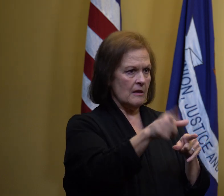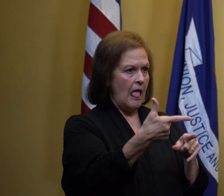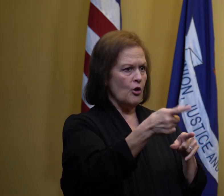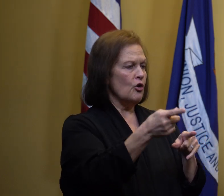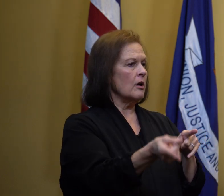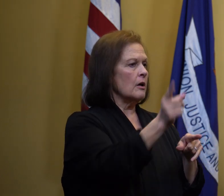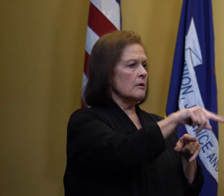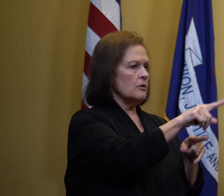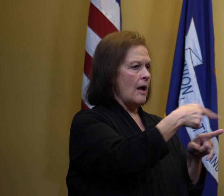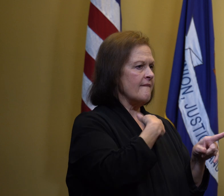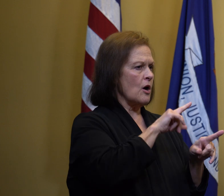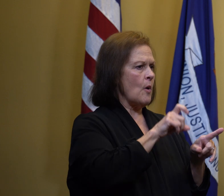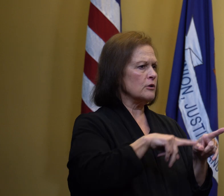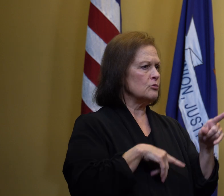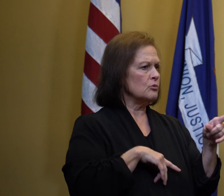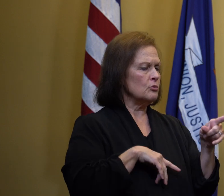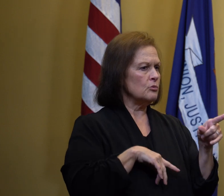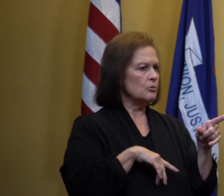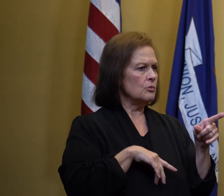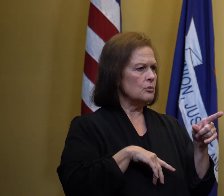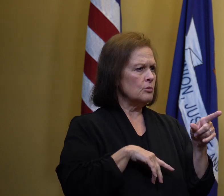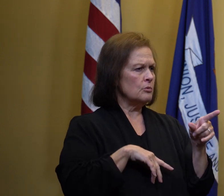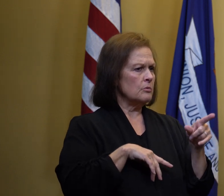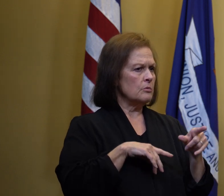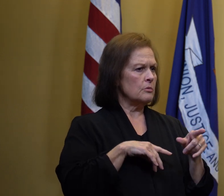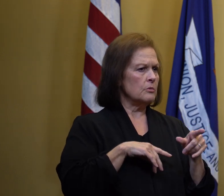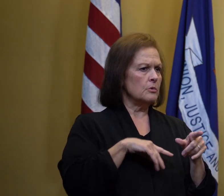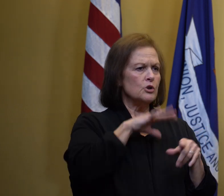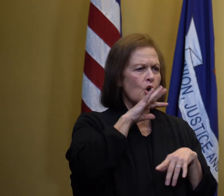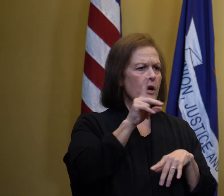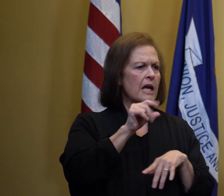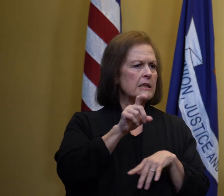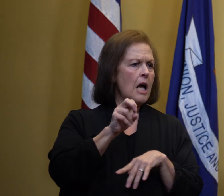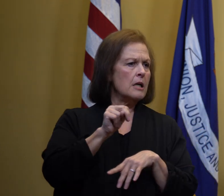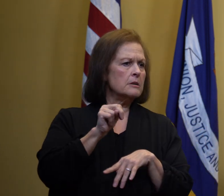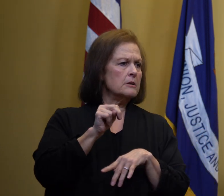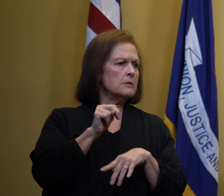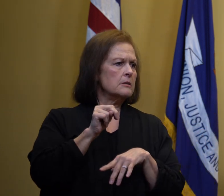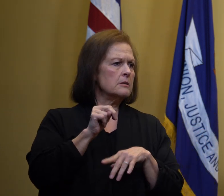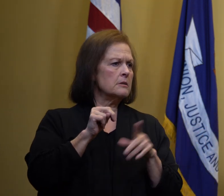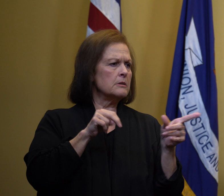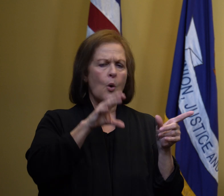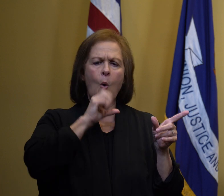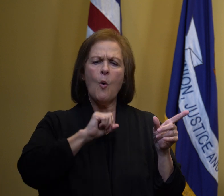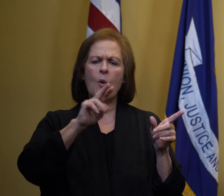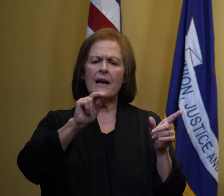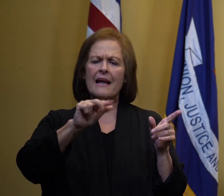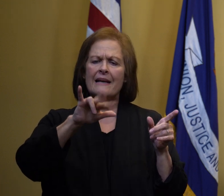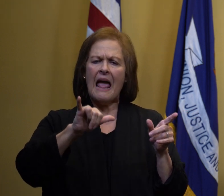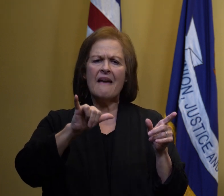later, but do you have a question? Yes. Mayor, so on the Dirty Dozen Yes, list, the Old Navy base was not on the